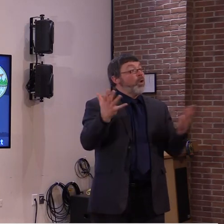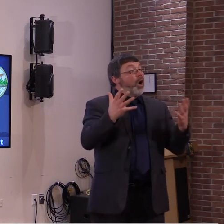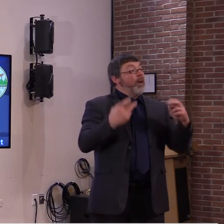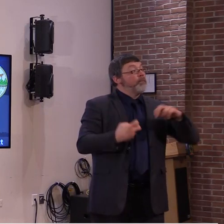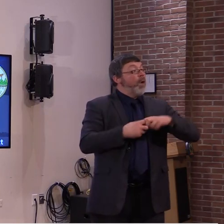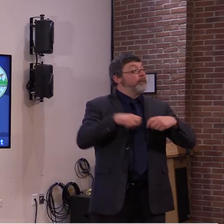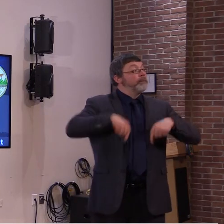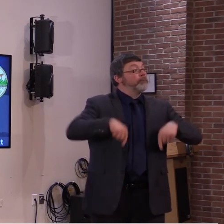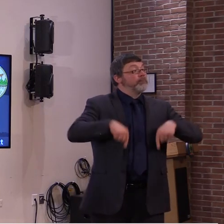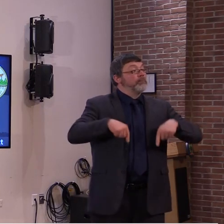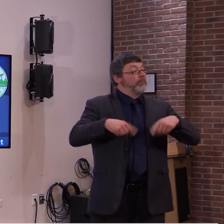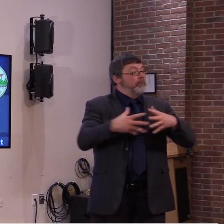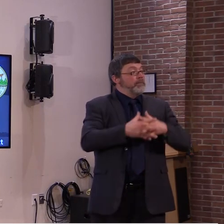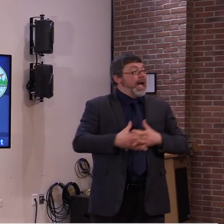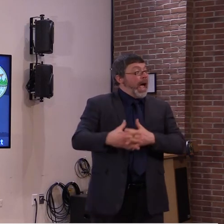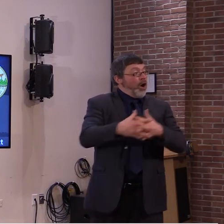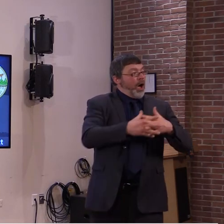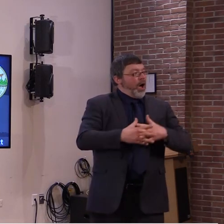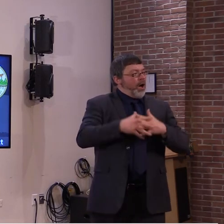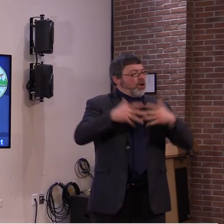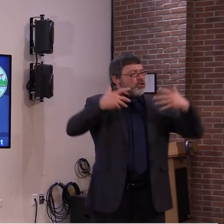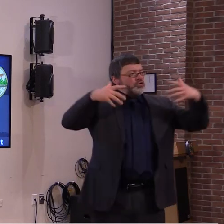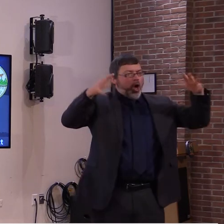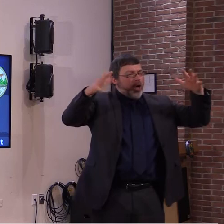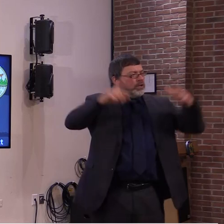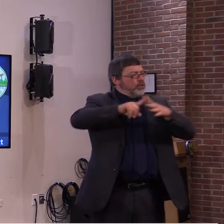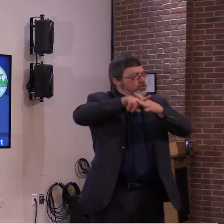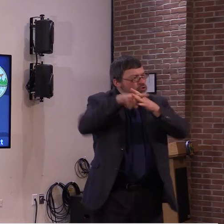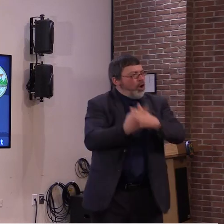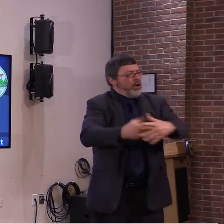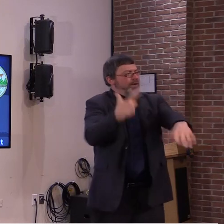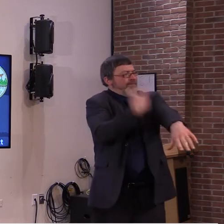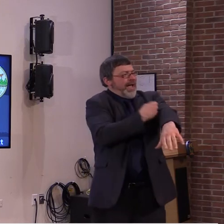healthcare workforce, and that requires a separate solution.